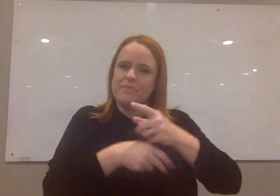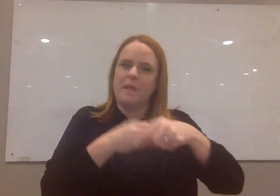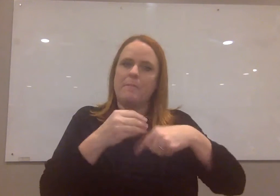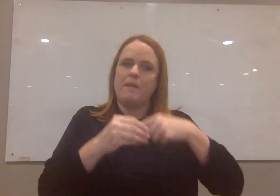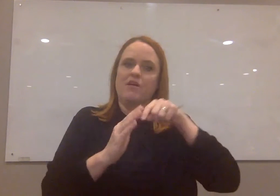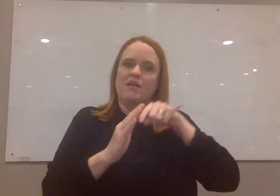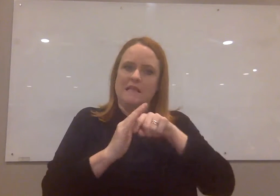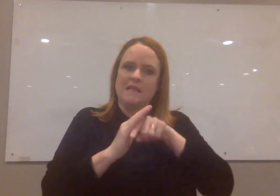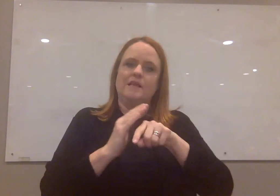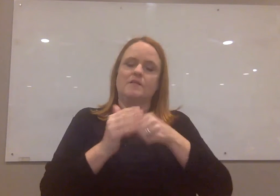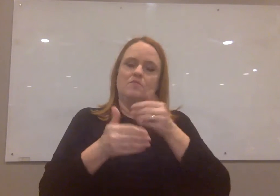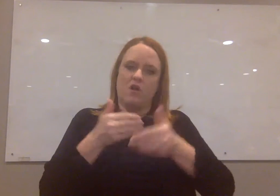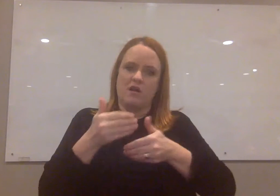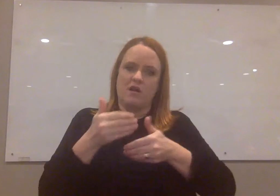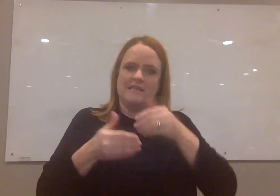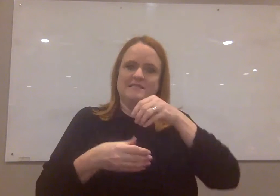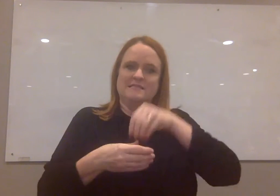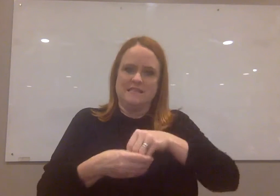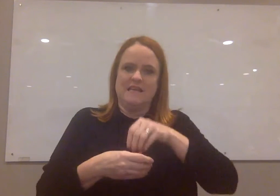processes in an actual production system.